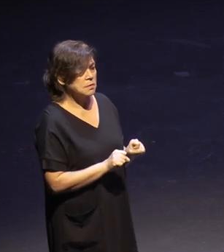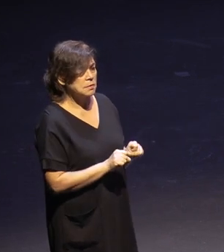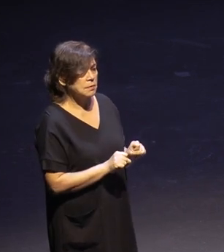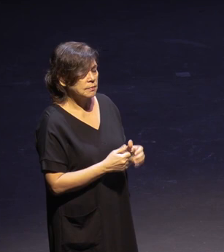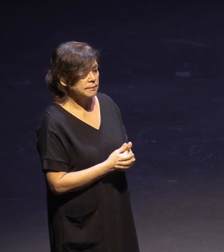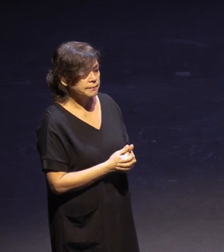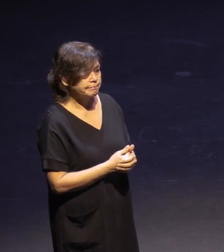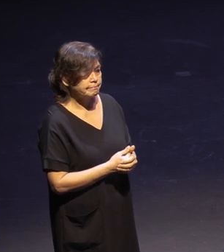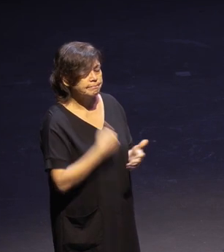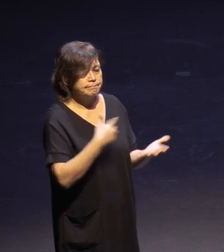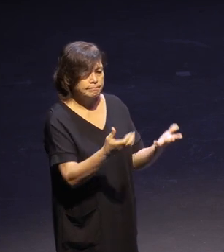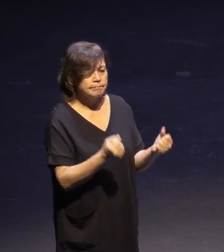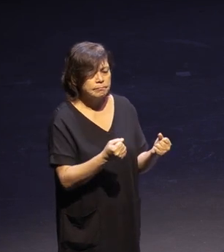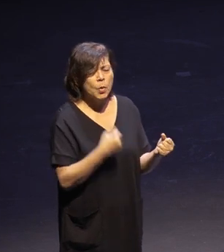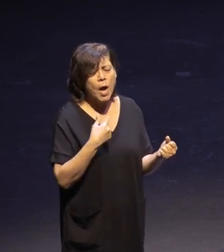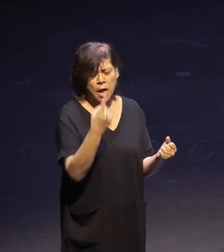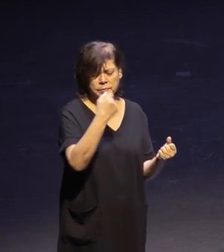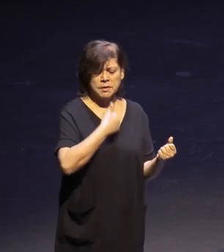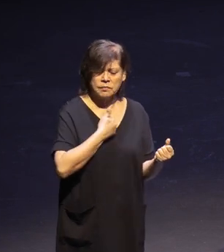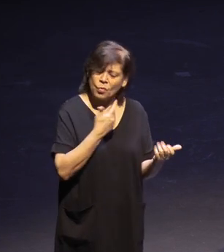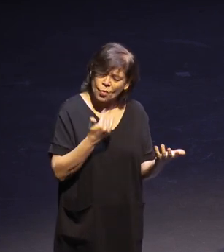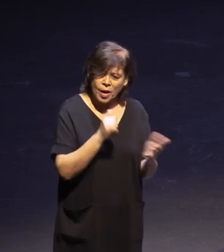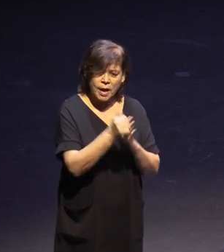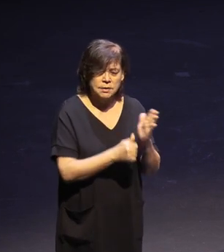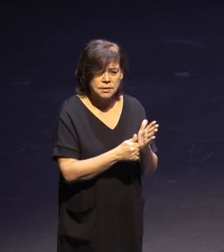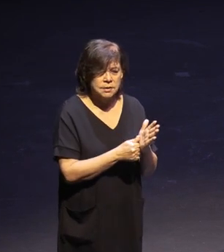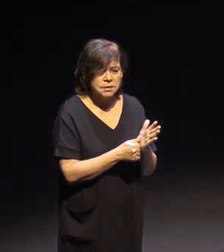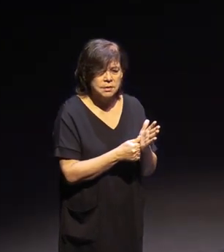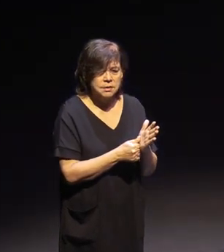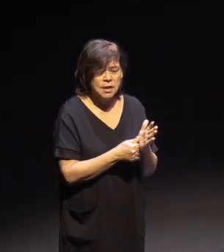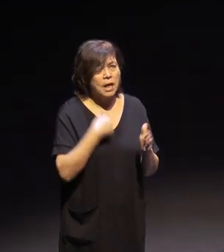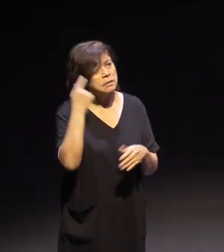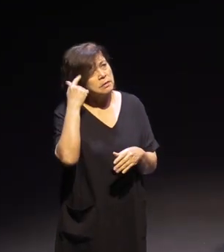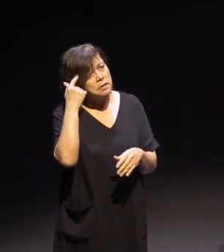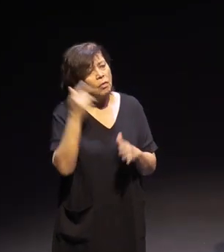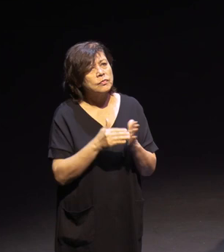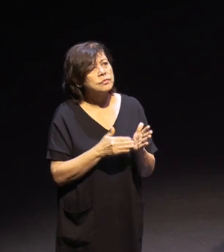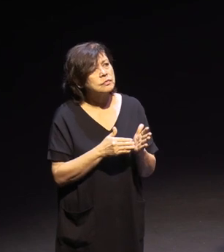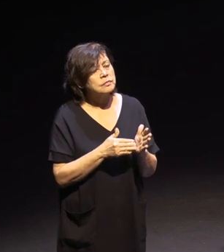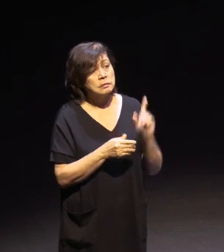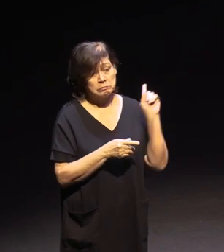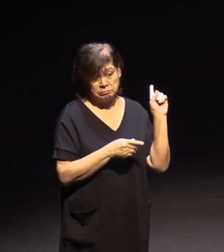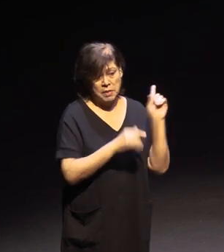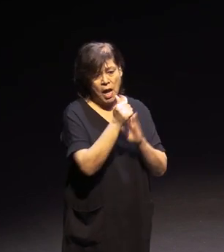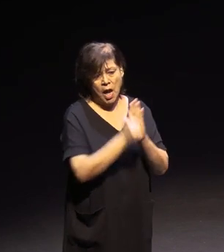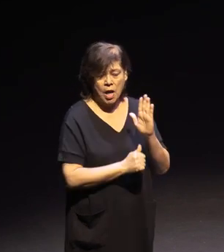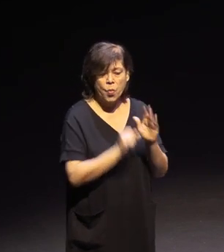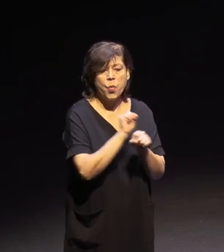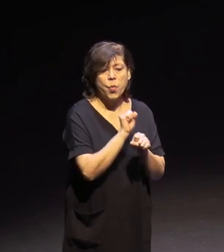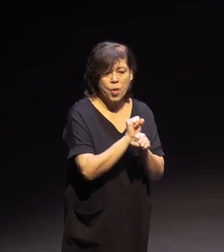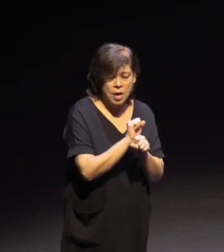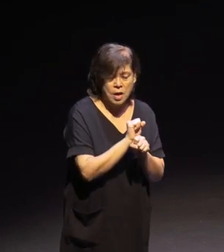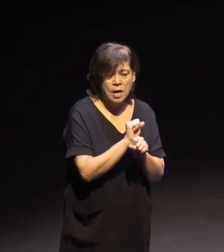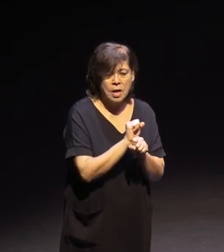And I wanted to, when I ask myself that question, why the arts, right? I often think of this artwork that I